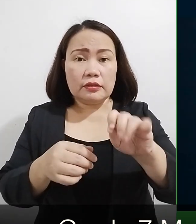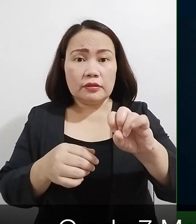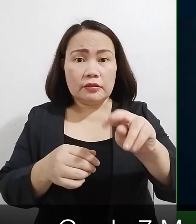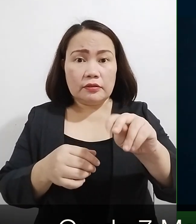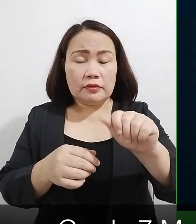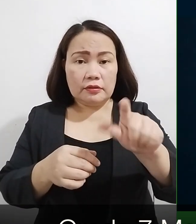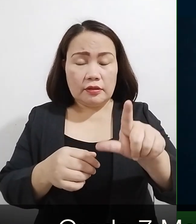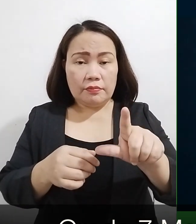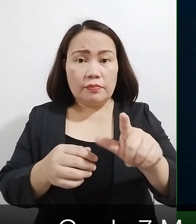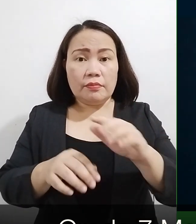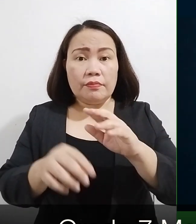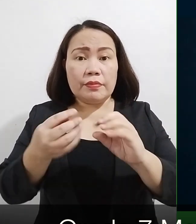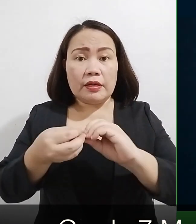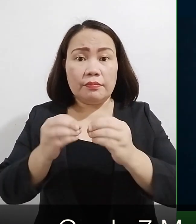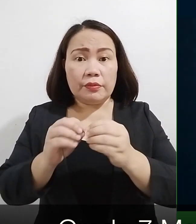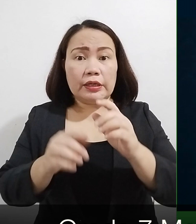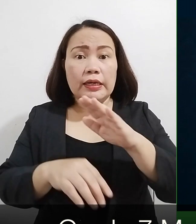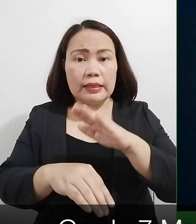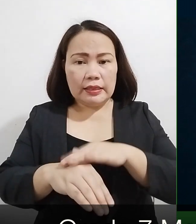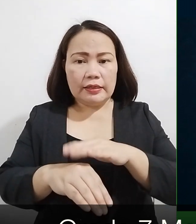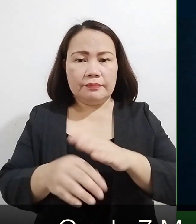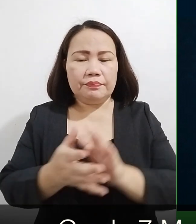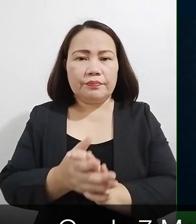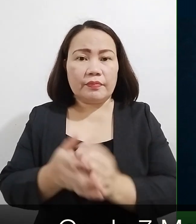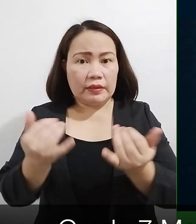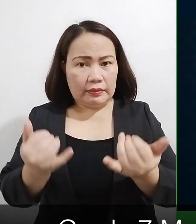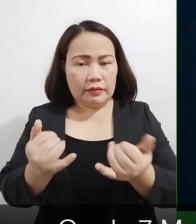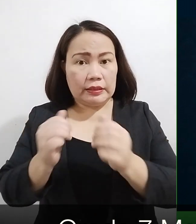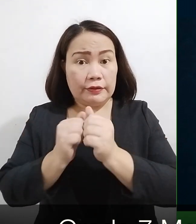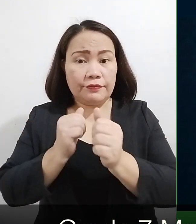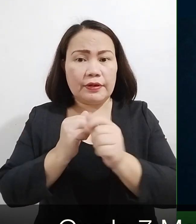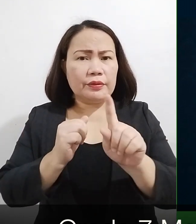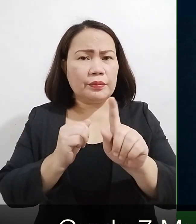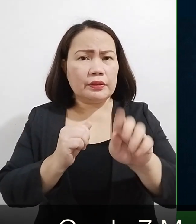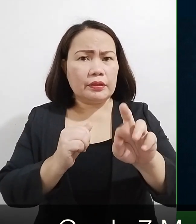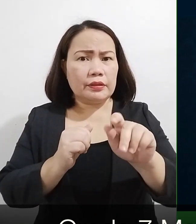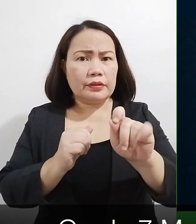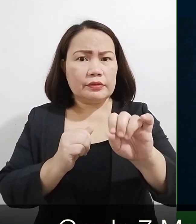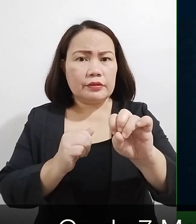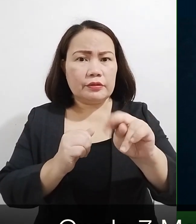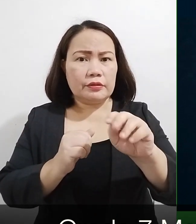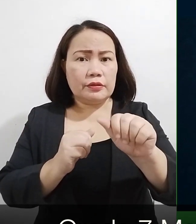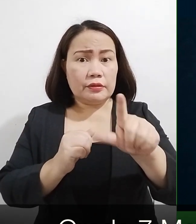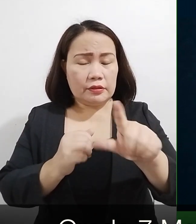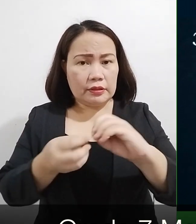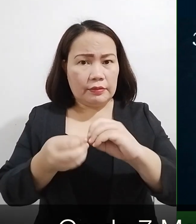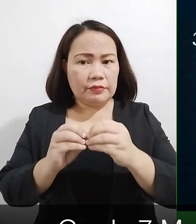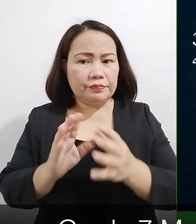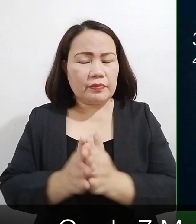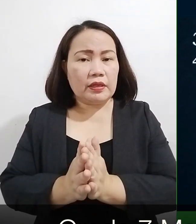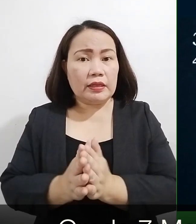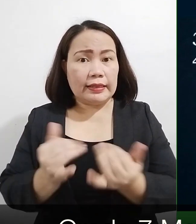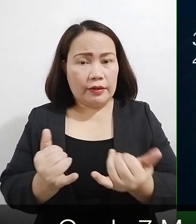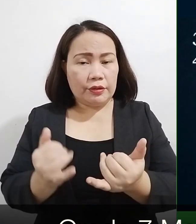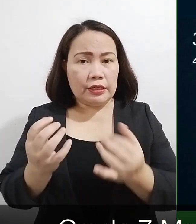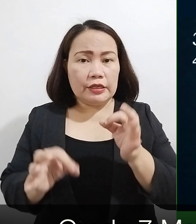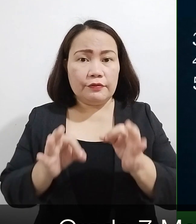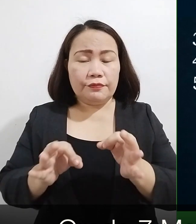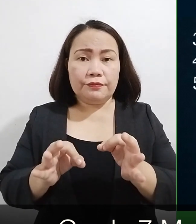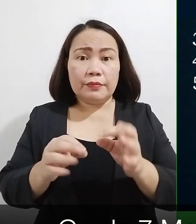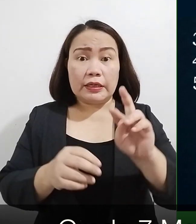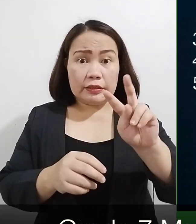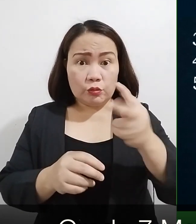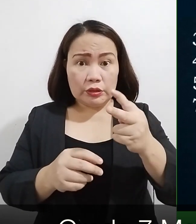us define first the rational numbers. So, in squaring a number, if I have 3,